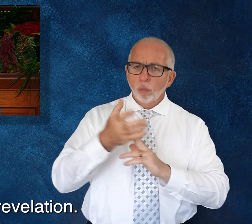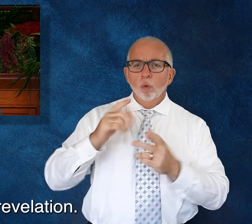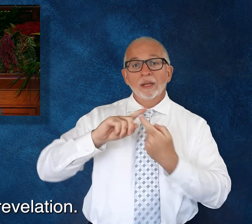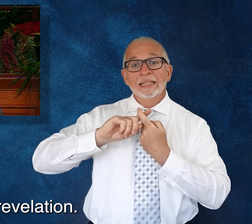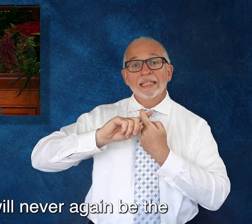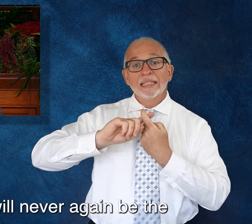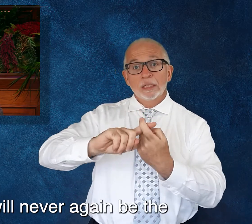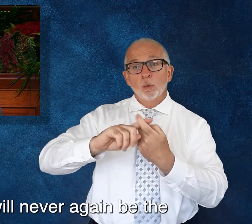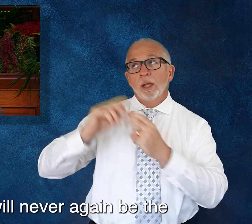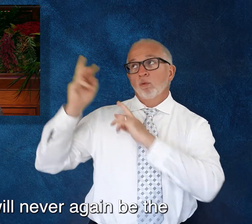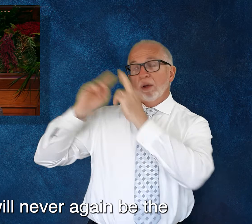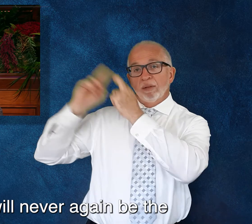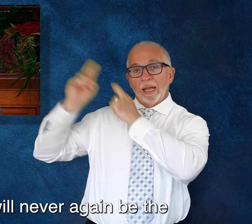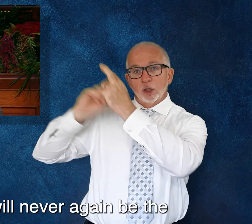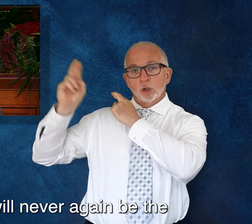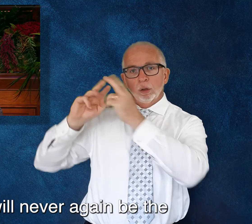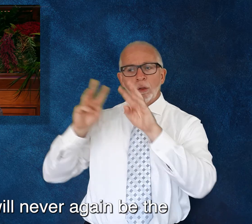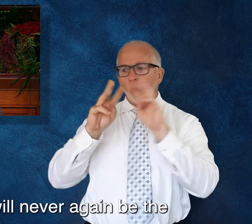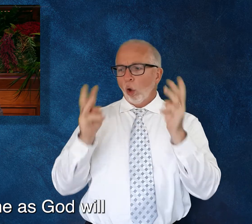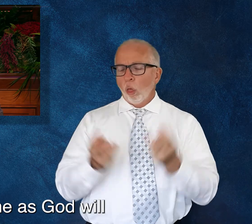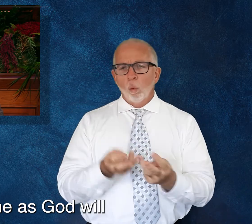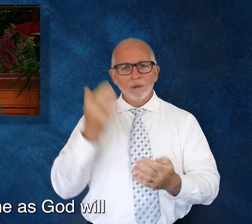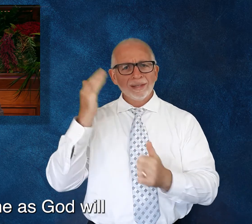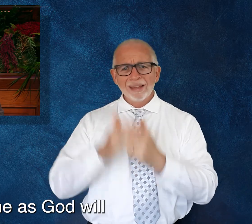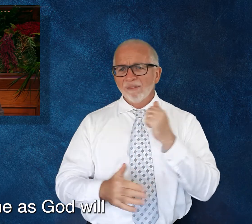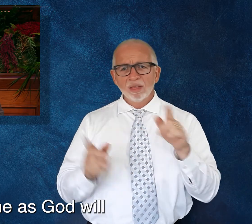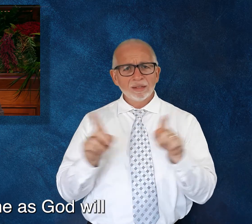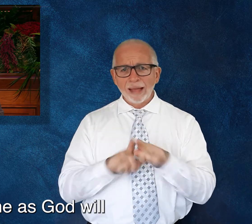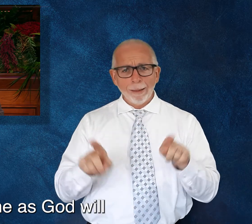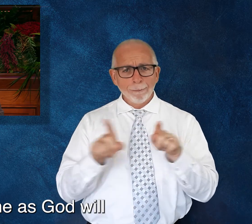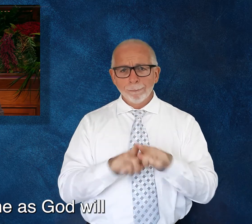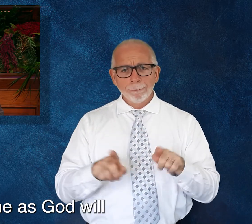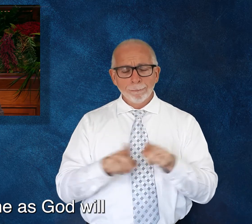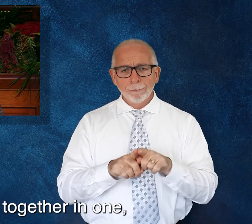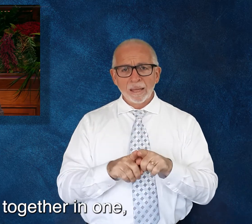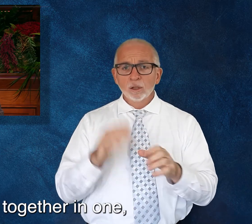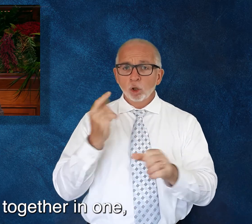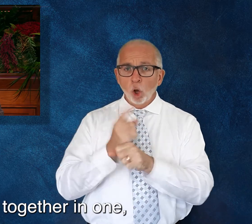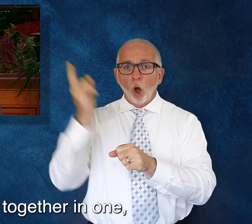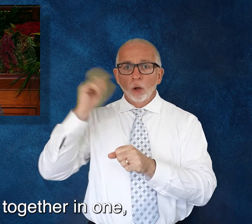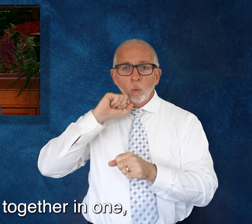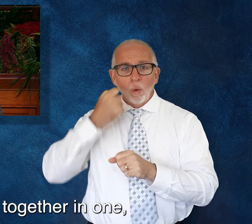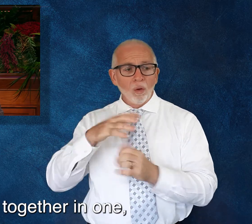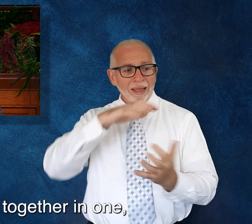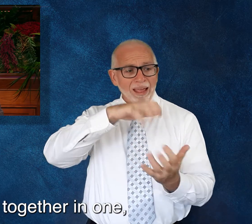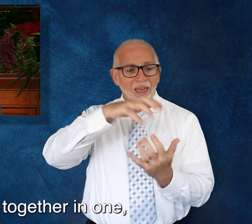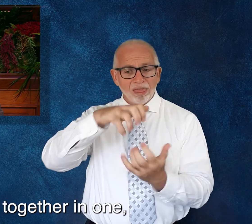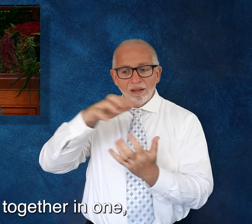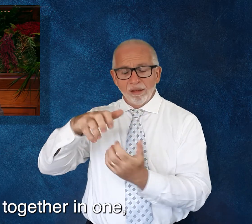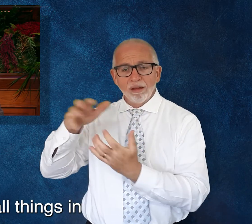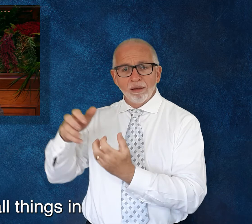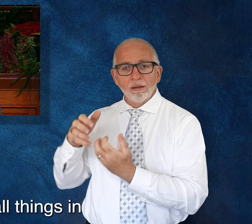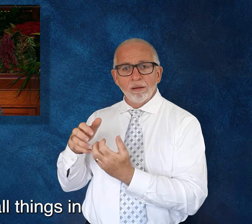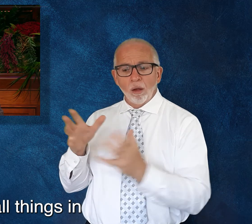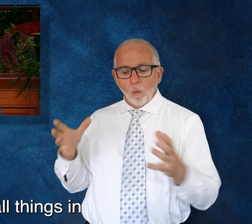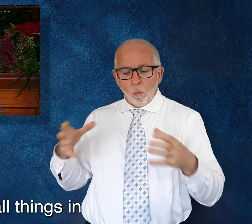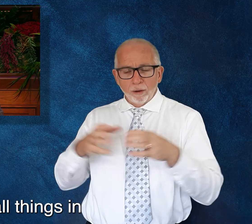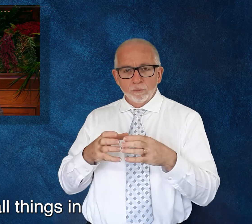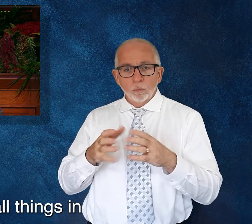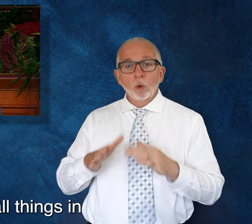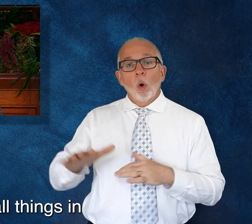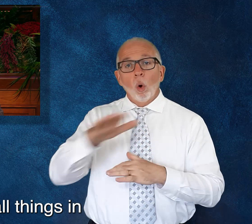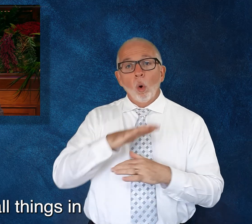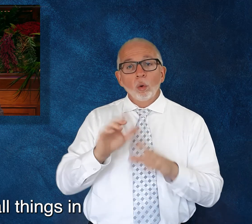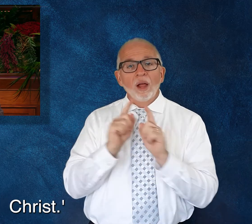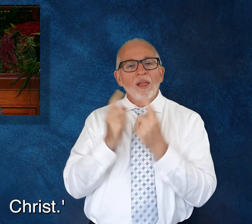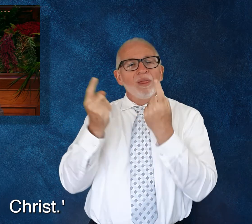The earth will never again be the same as God will gather together in one all things